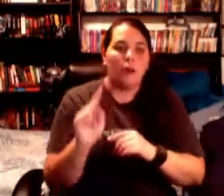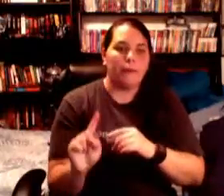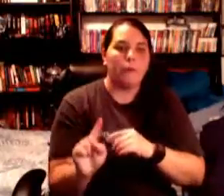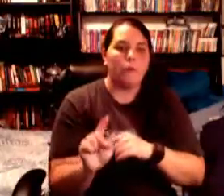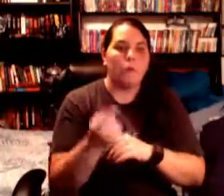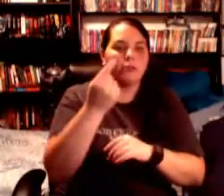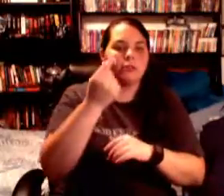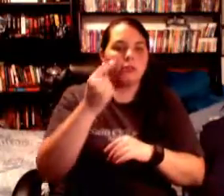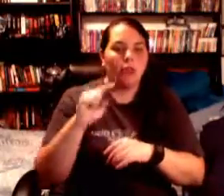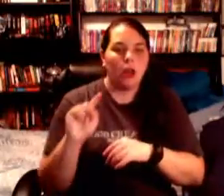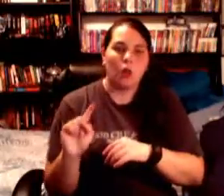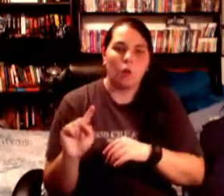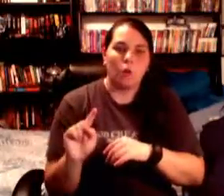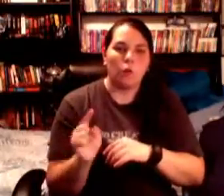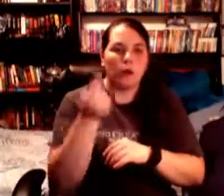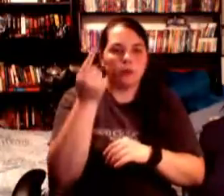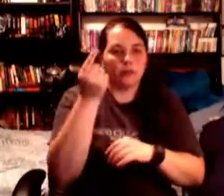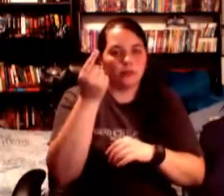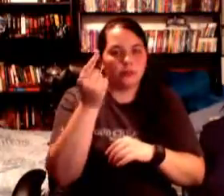up. Once.